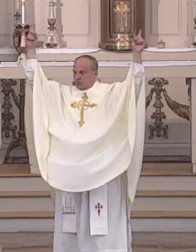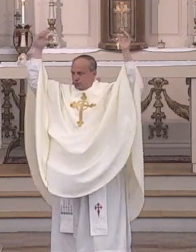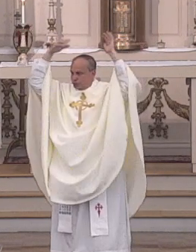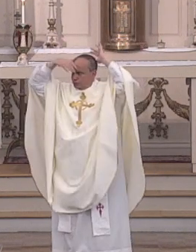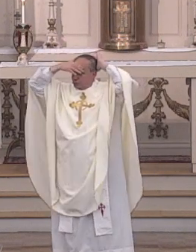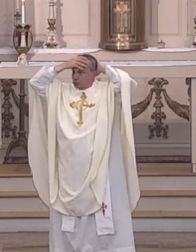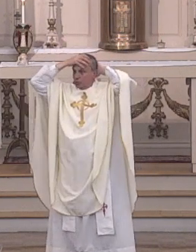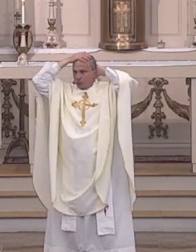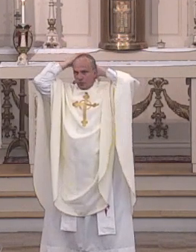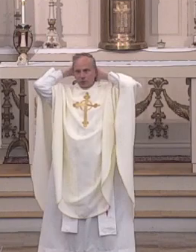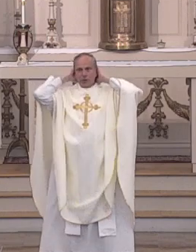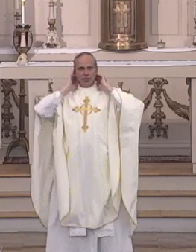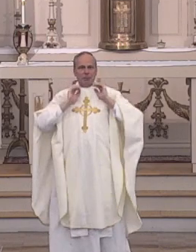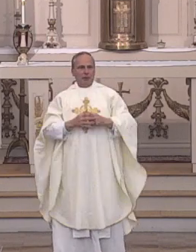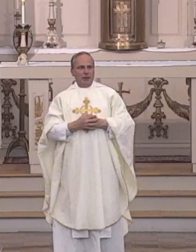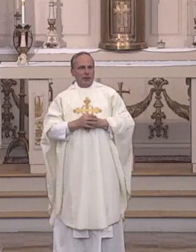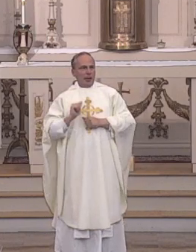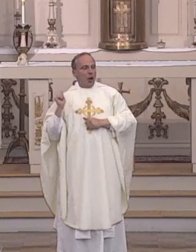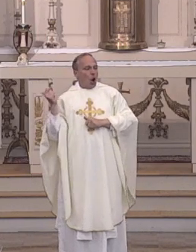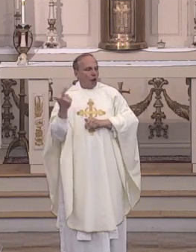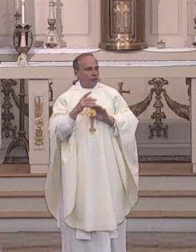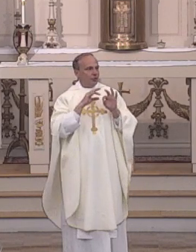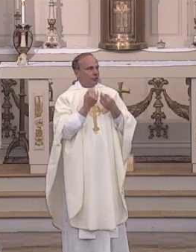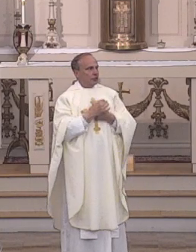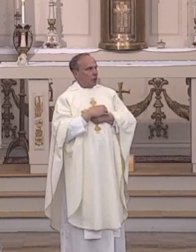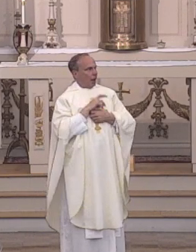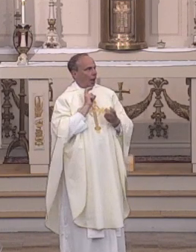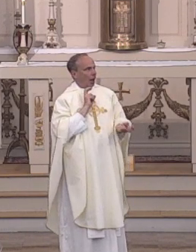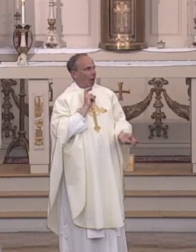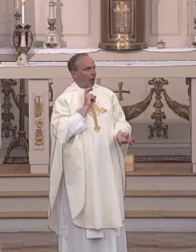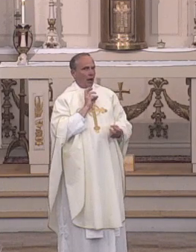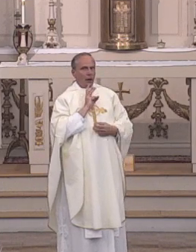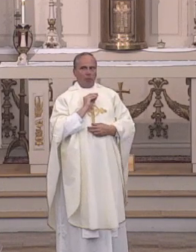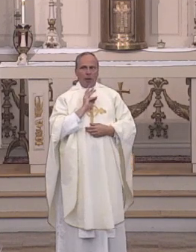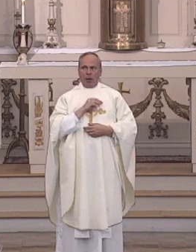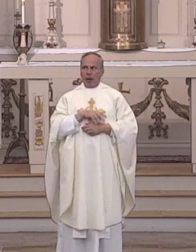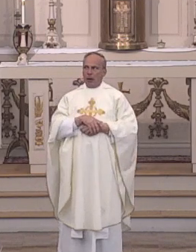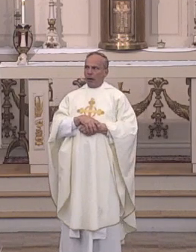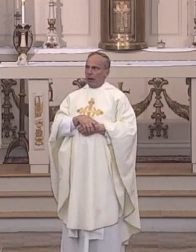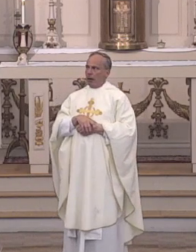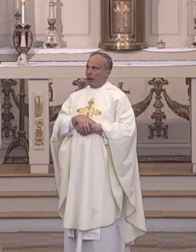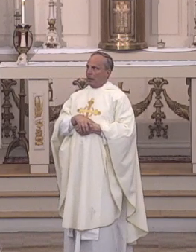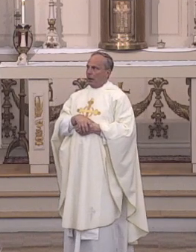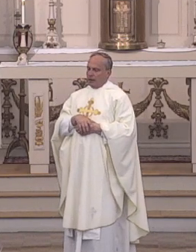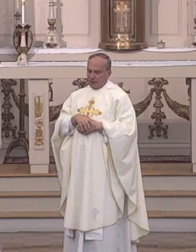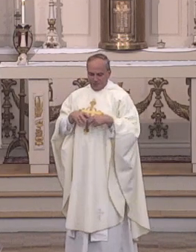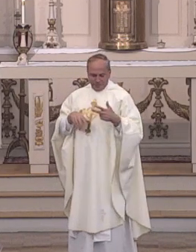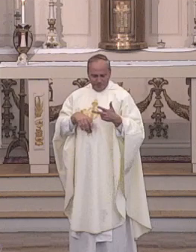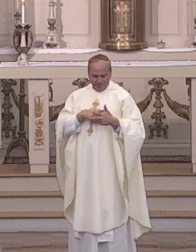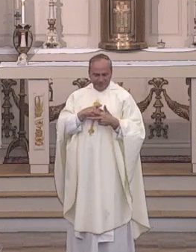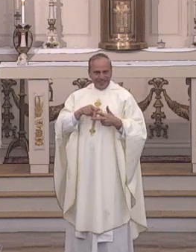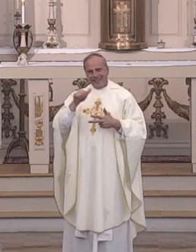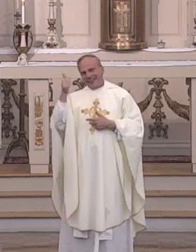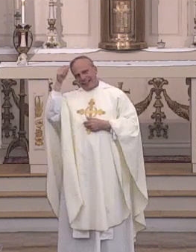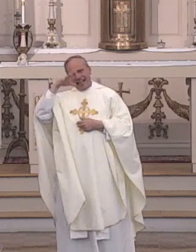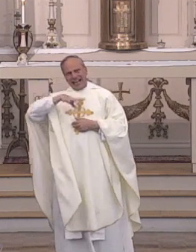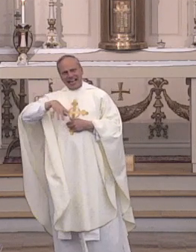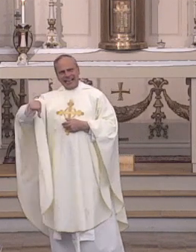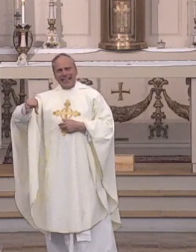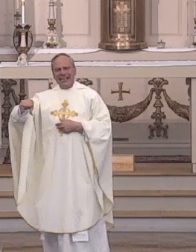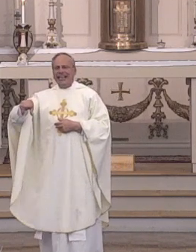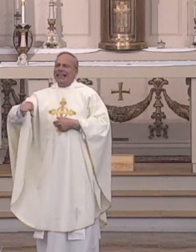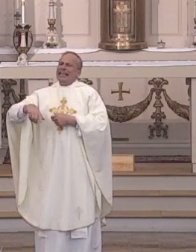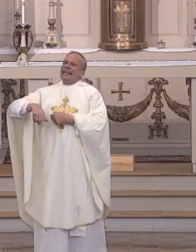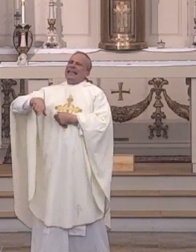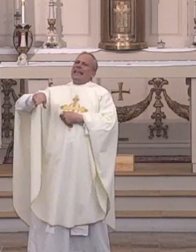he received the grace, he was overwhelmed by it, and it was the best thing ever. And his family was completely shocked.